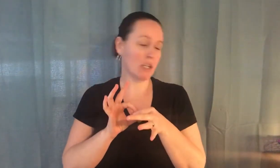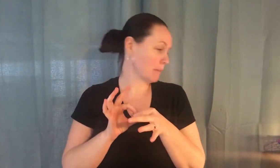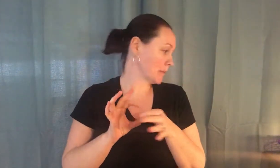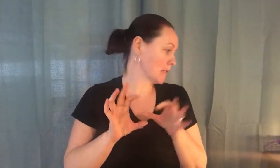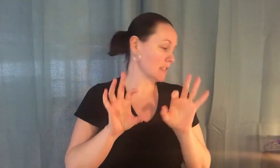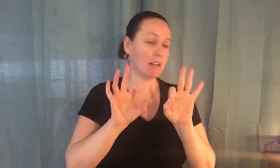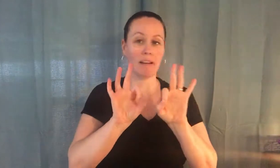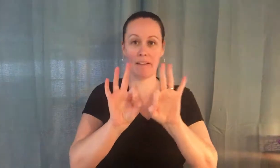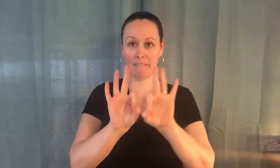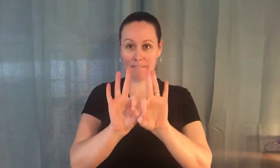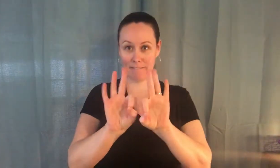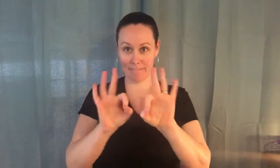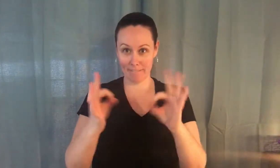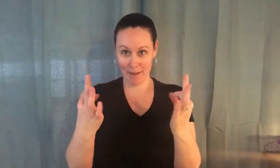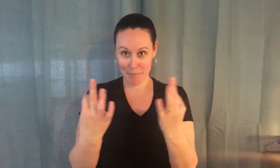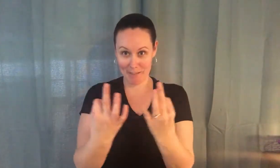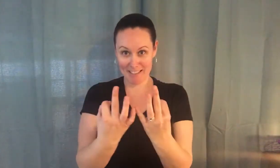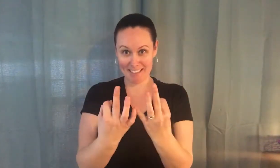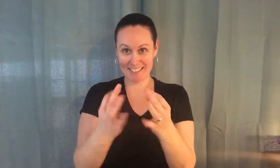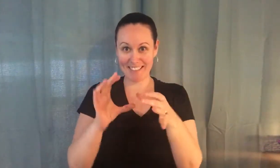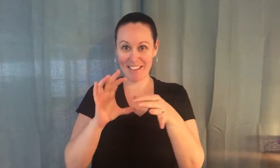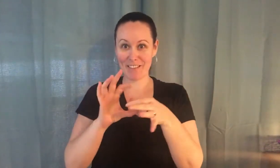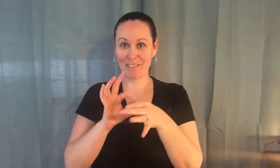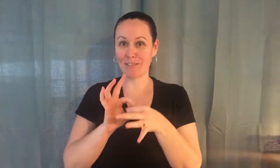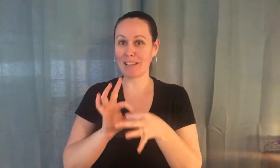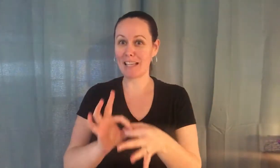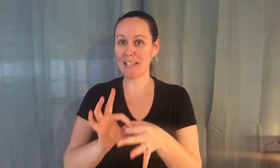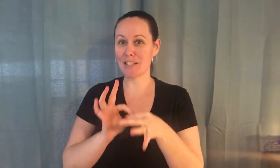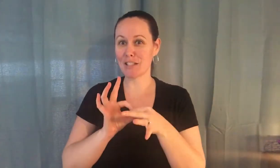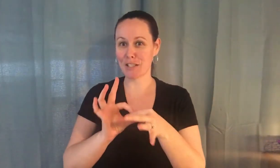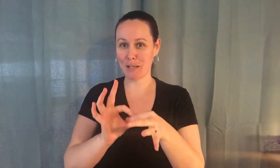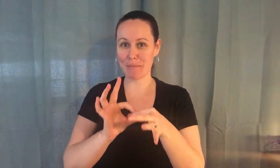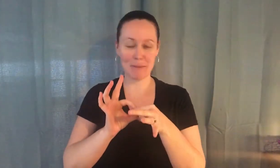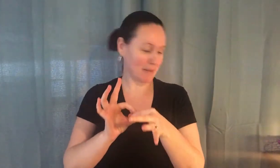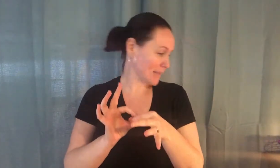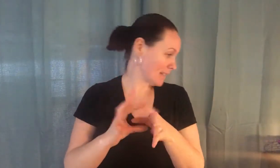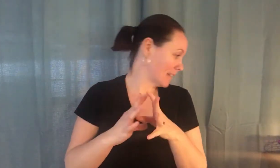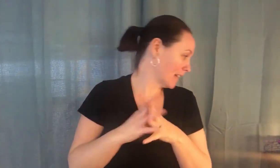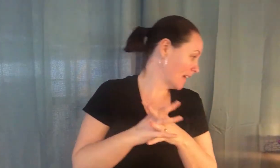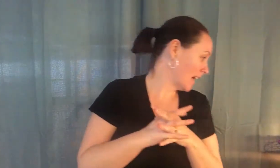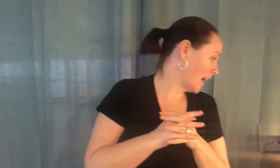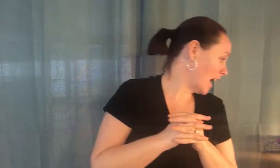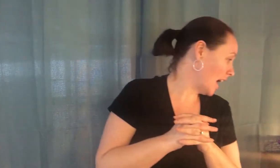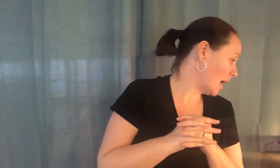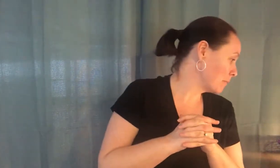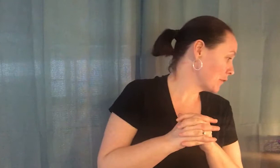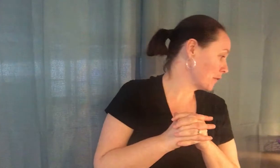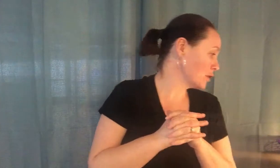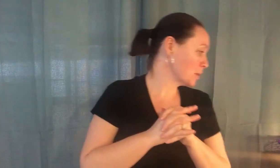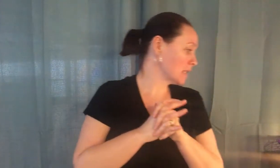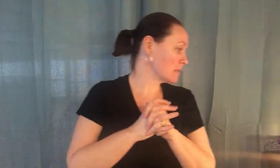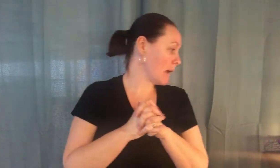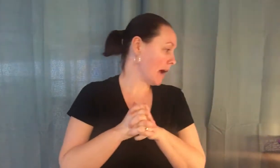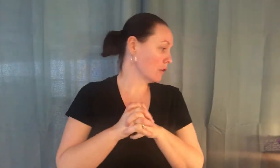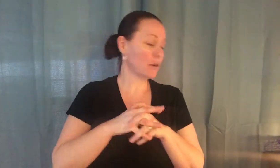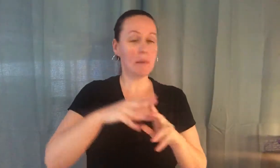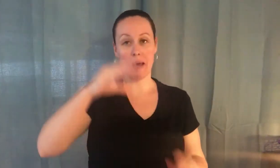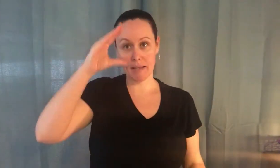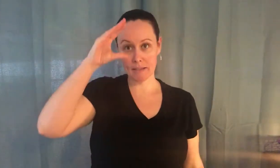relationships. Family relationships. The first one is male or man,